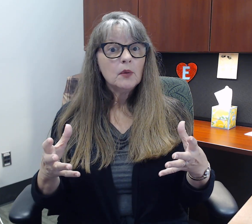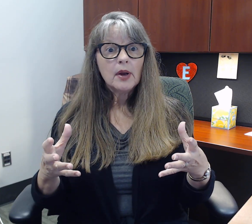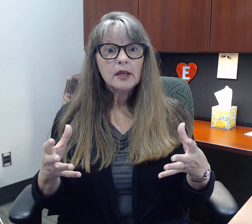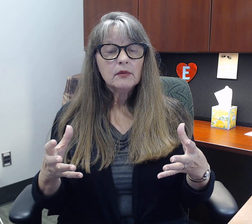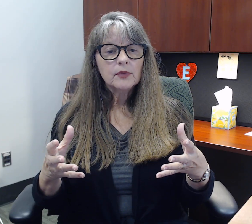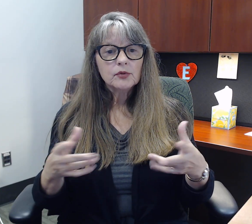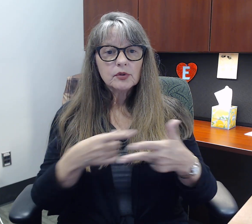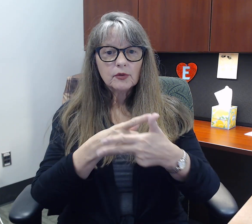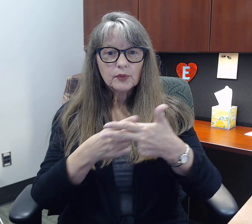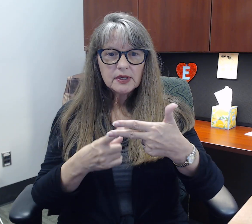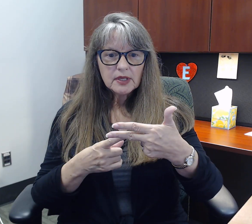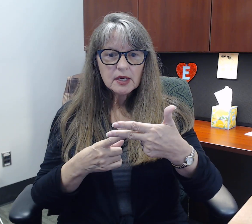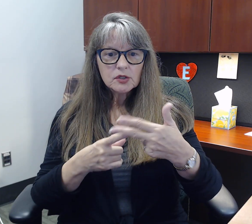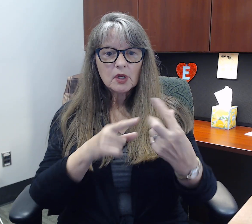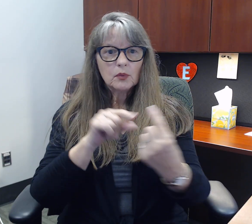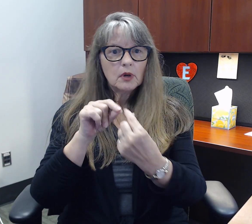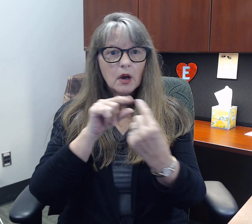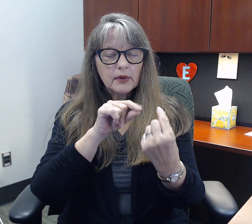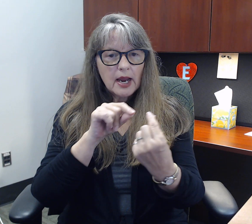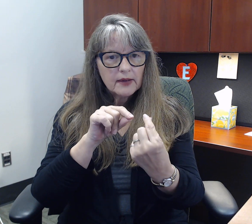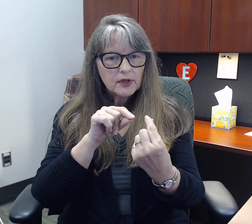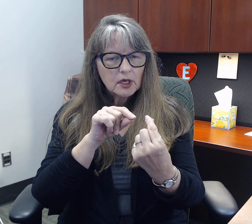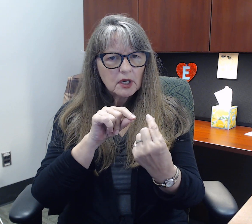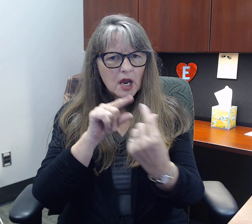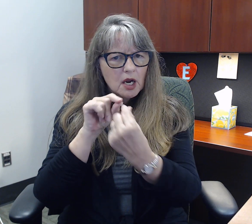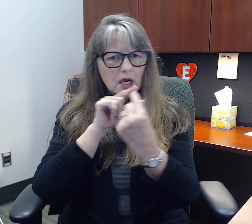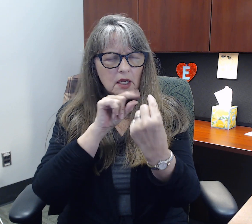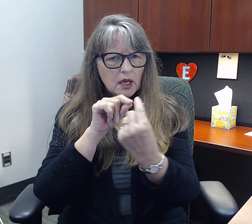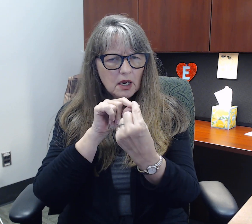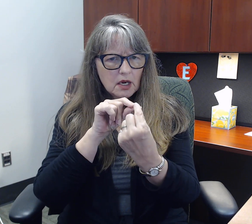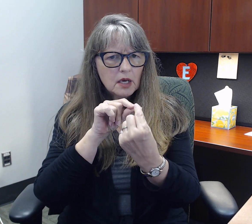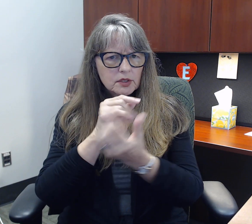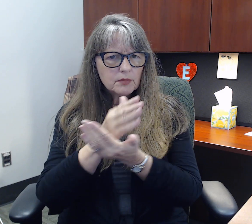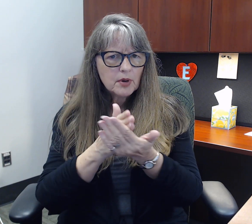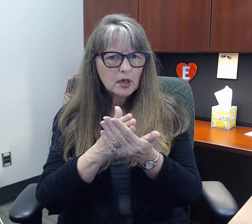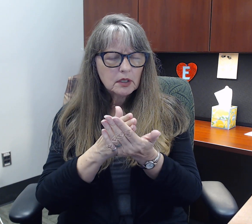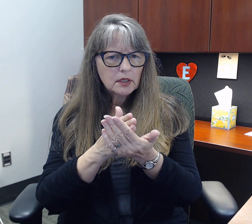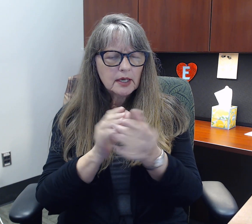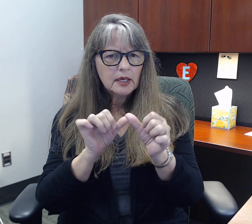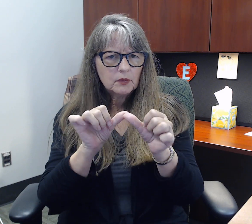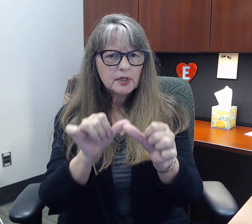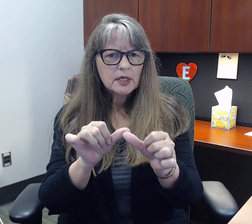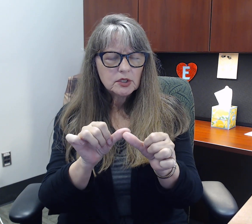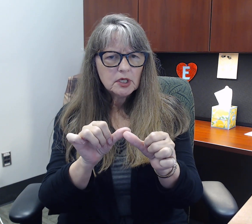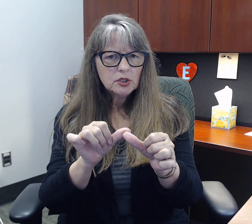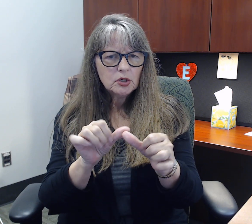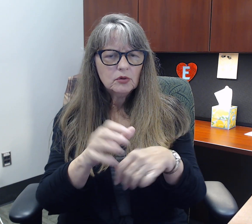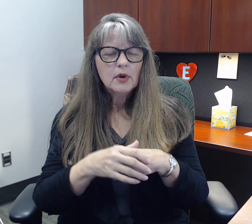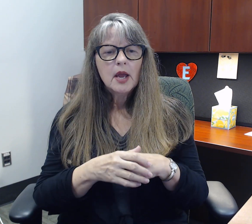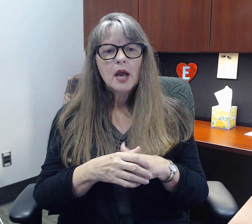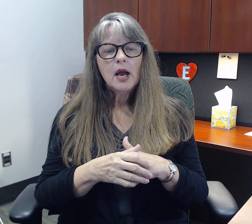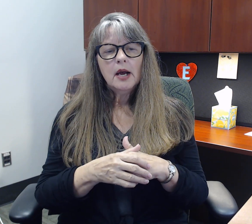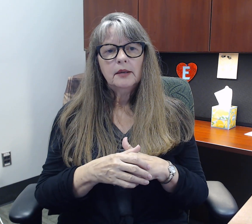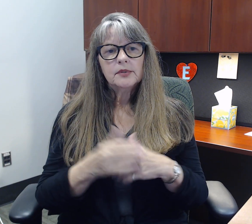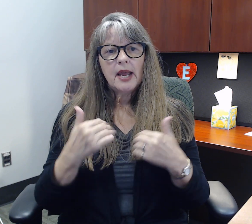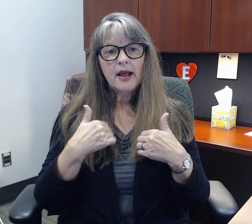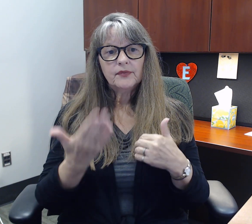anyway, those are the three things that were kind of a gossip part, and it will continue to have things